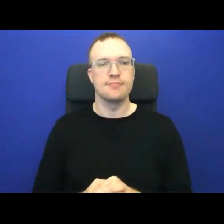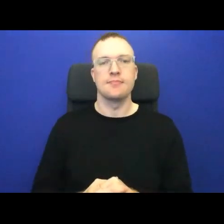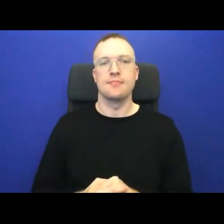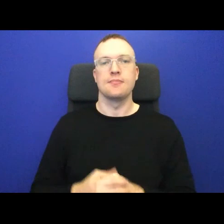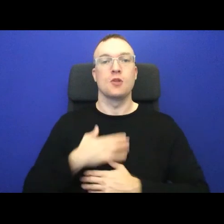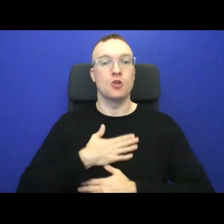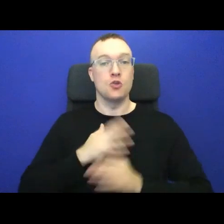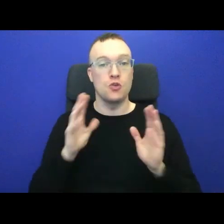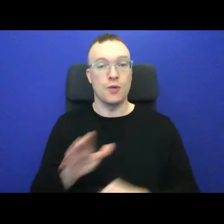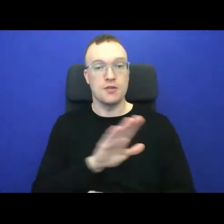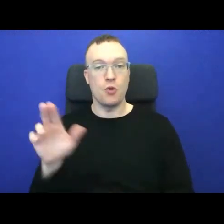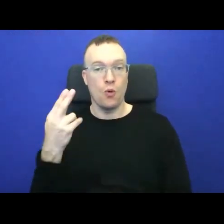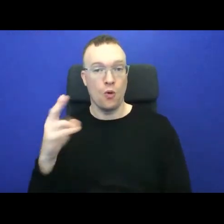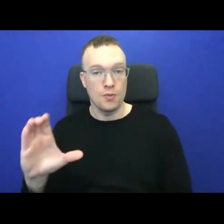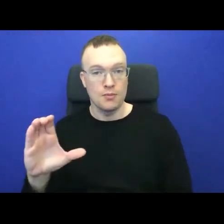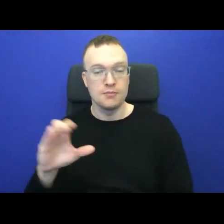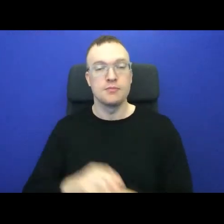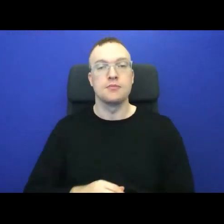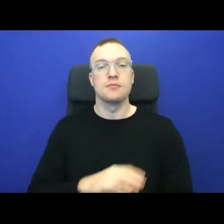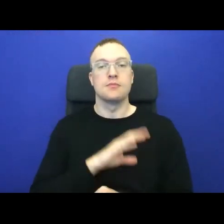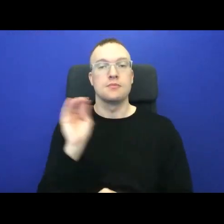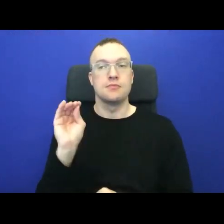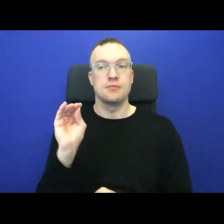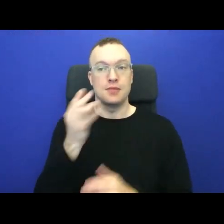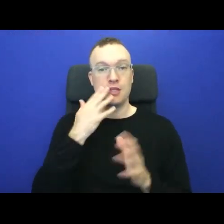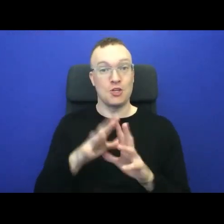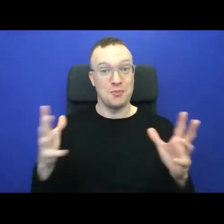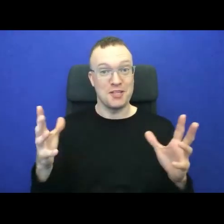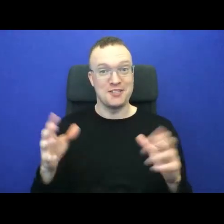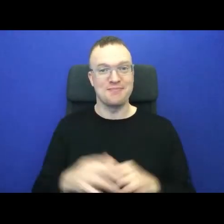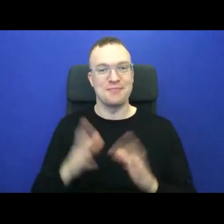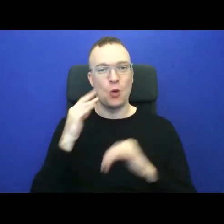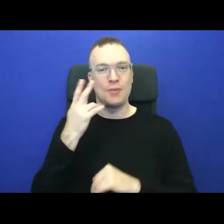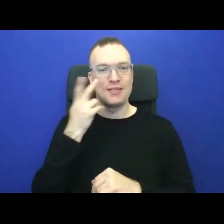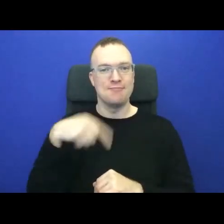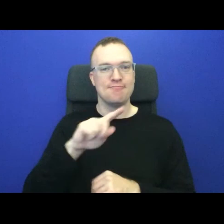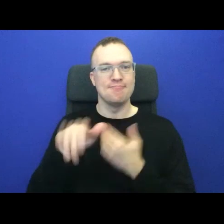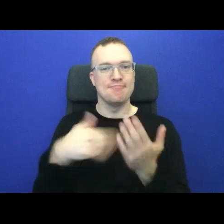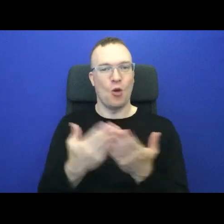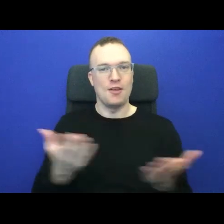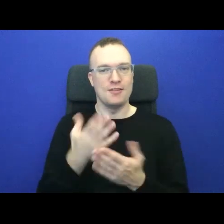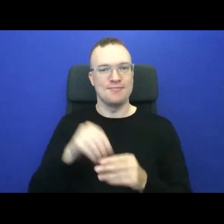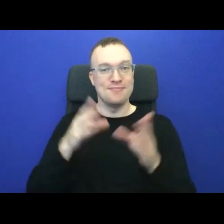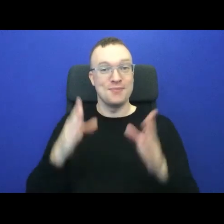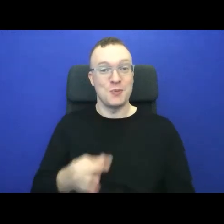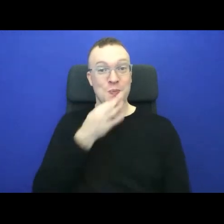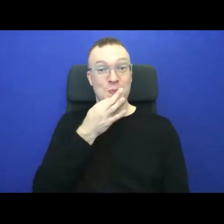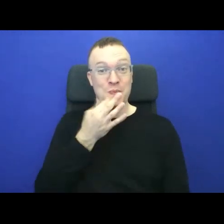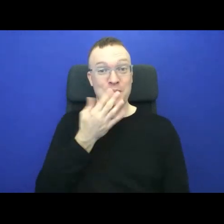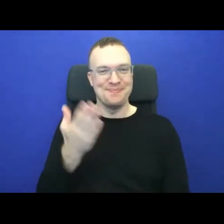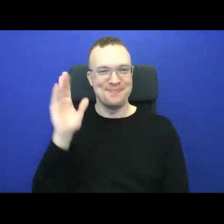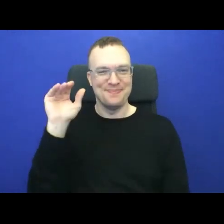the rest of your homecoming, and thank you very much. Hope to see you all here in person someday. Thank you.